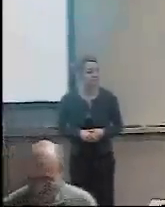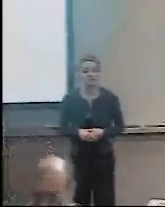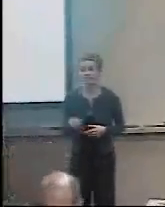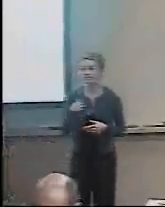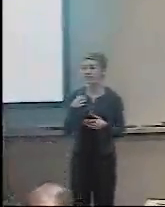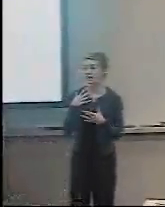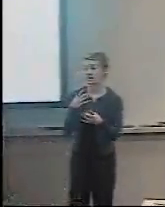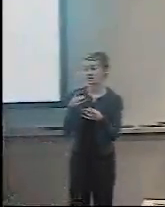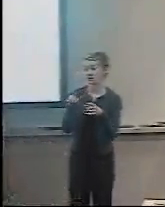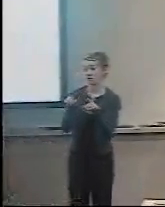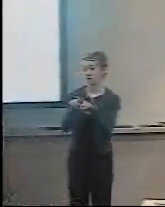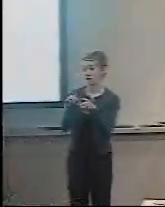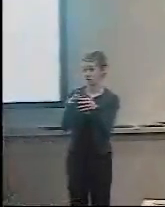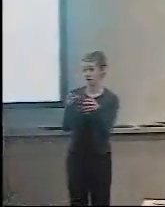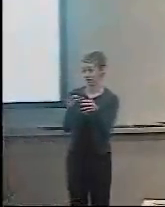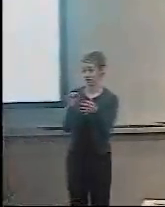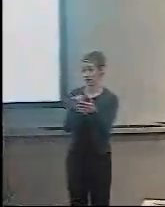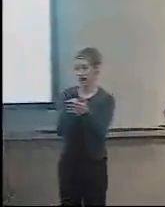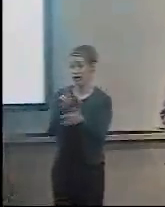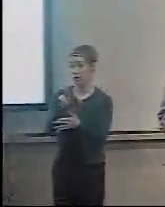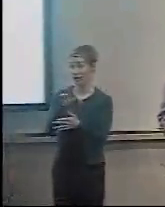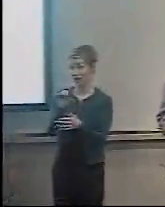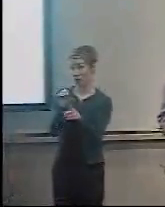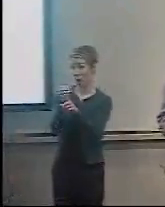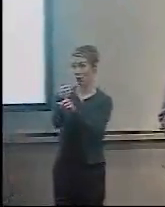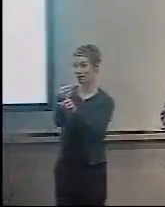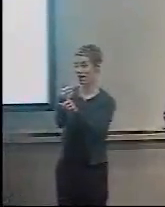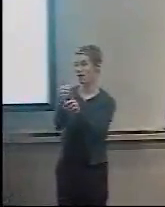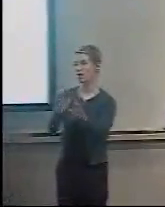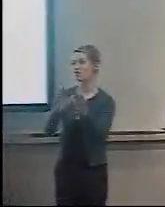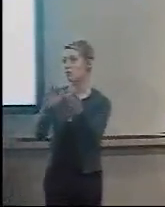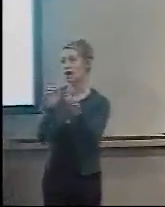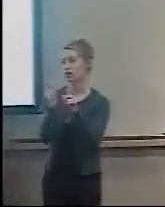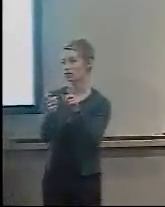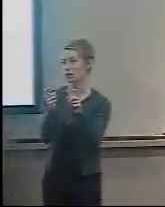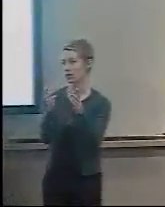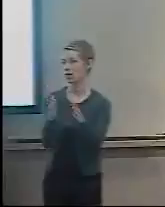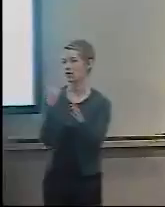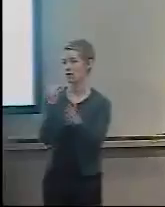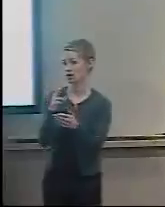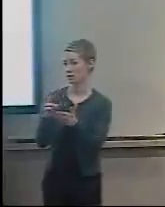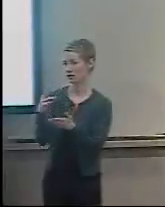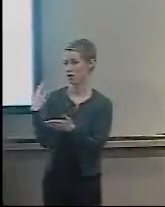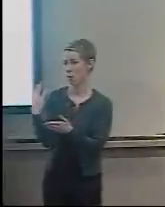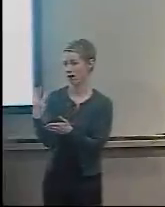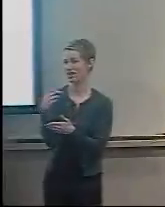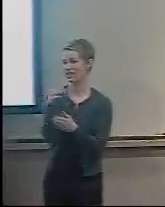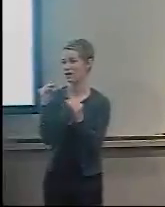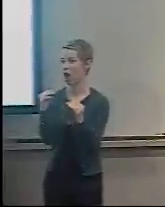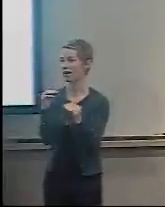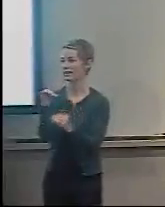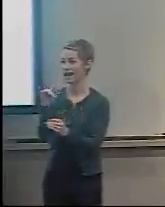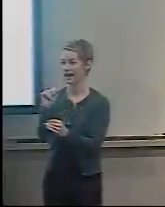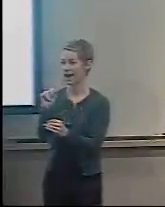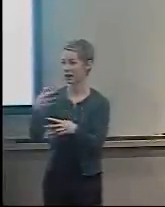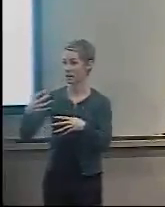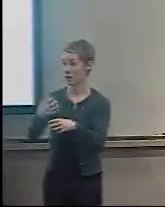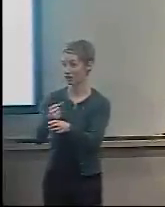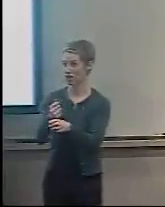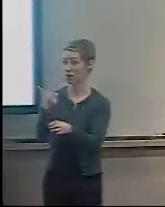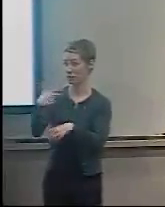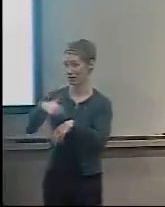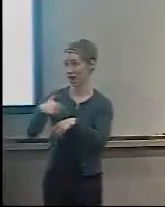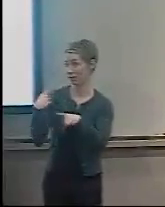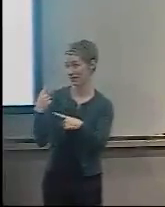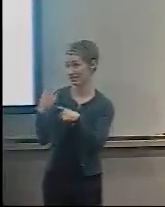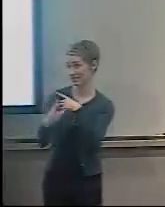I'd like to mention also that Rico has been a great contributor to the University of Washington. He taught data compression 3 times